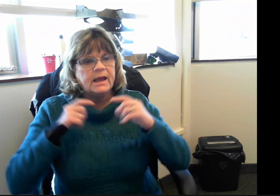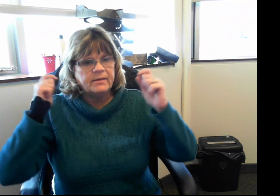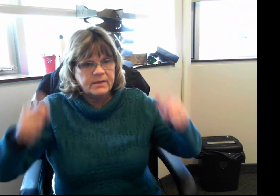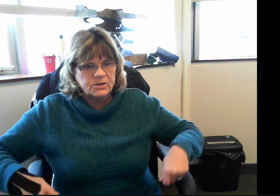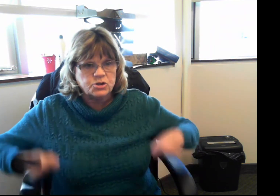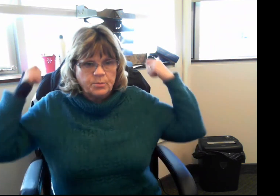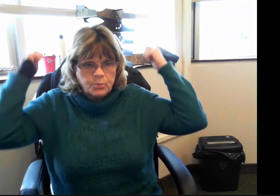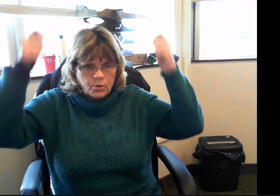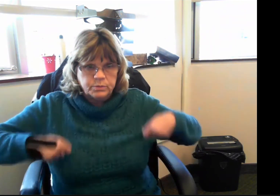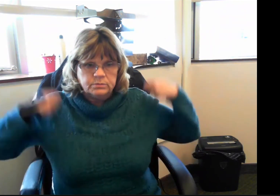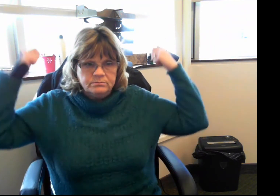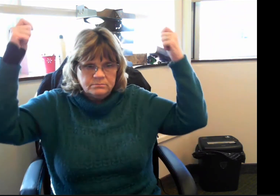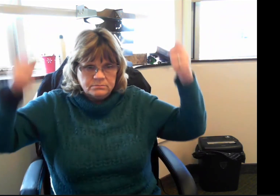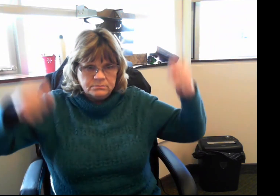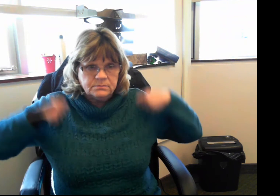And then jump rope.